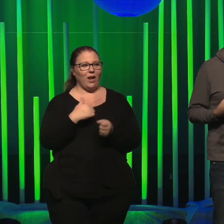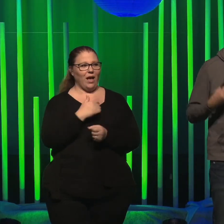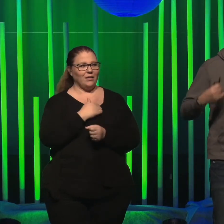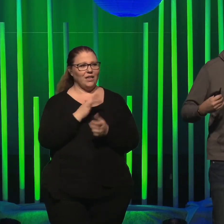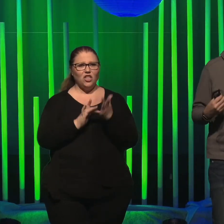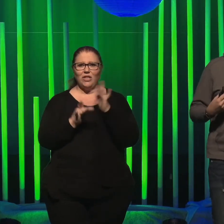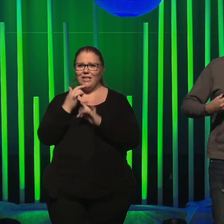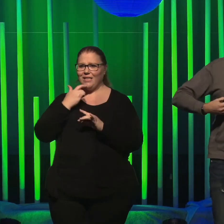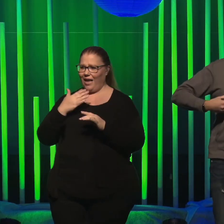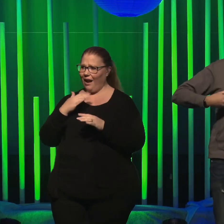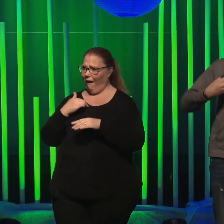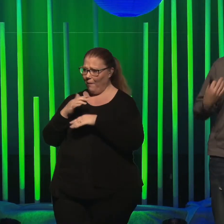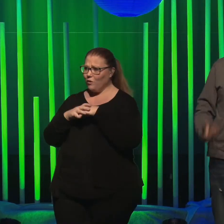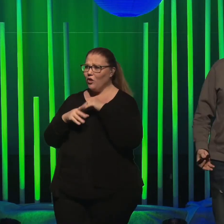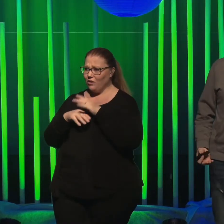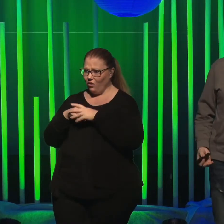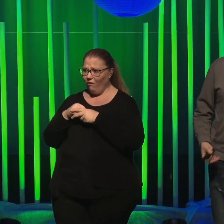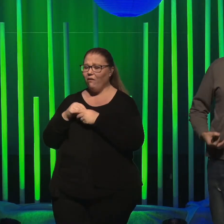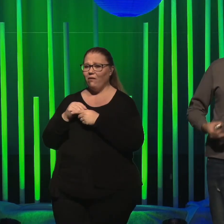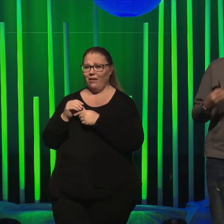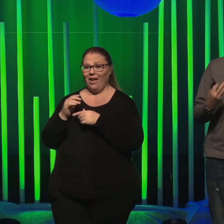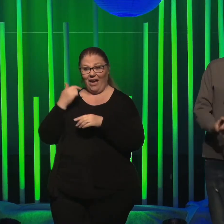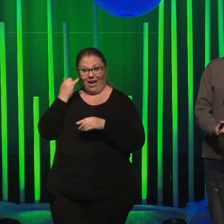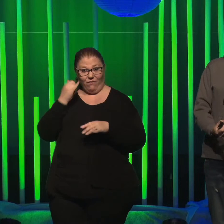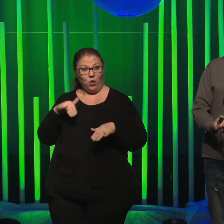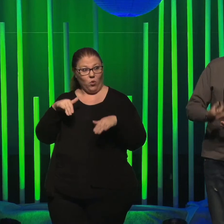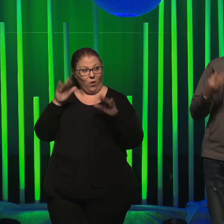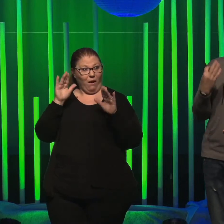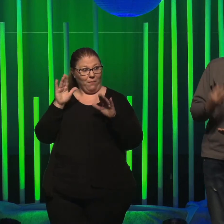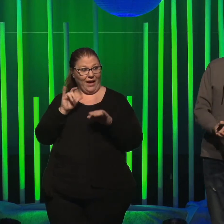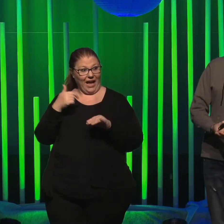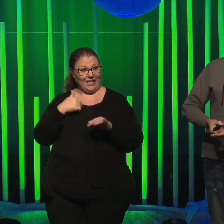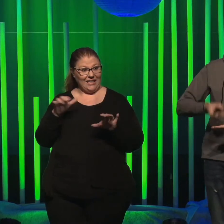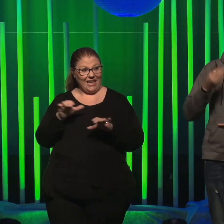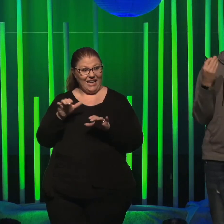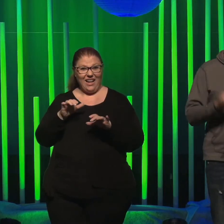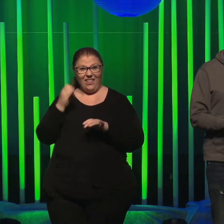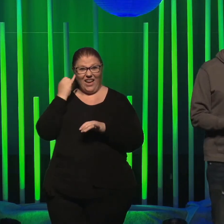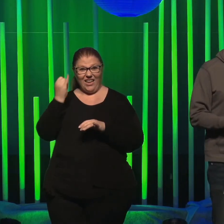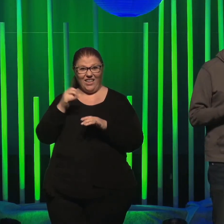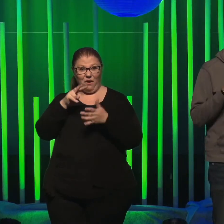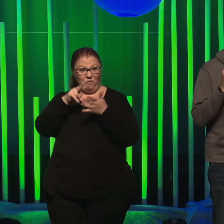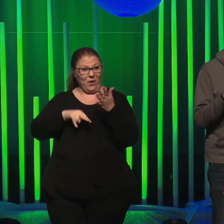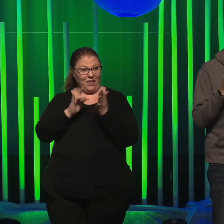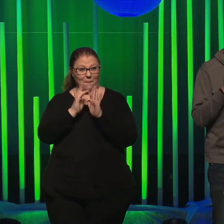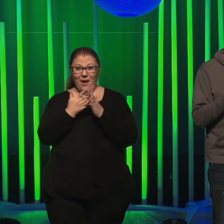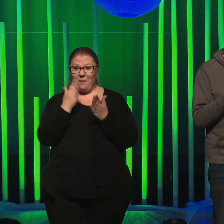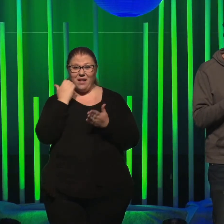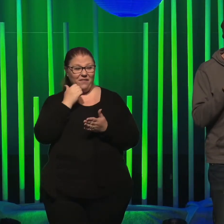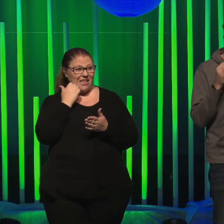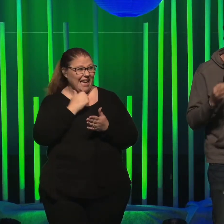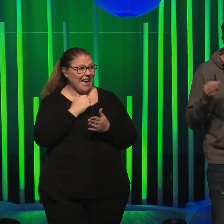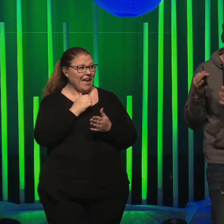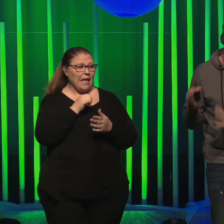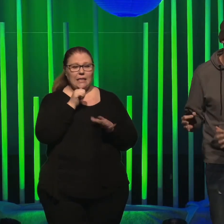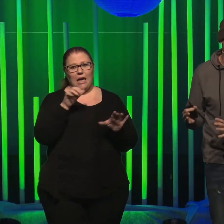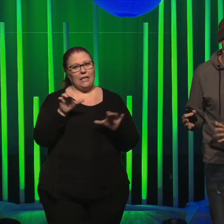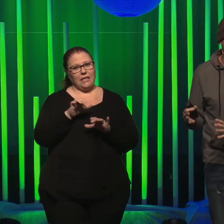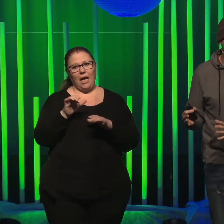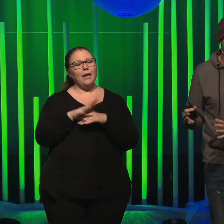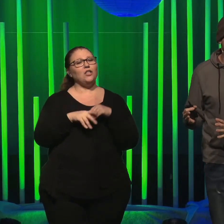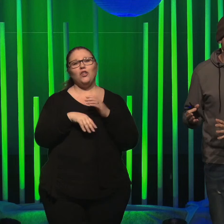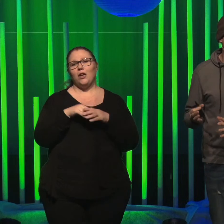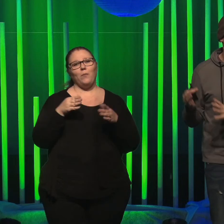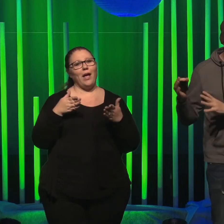know that sometimes, if you grew up like I did, the idea of reading your Bible every day or praying every day or going to church wasn't always done in the most gentle of